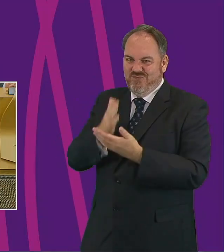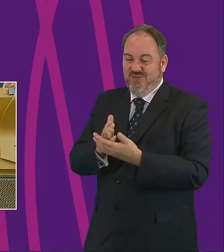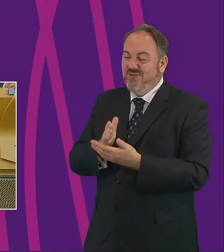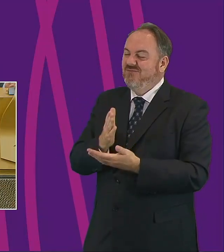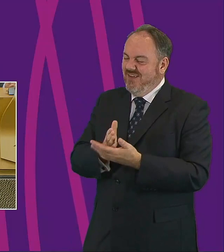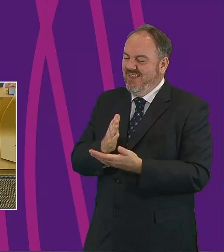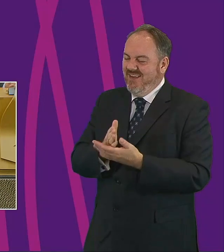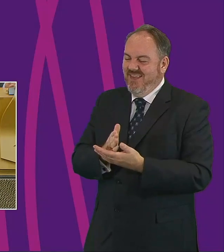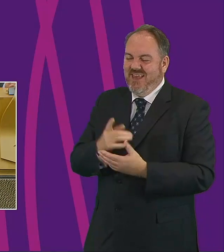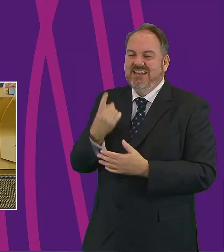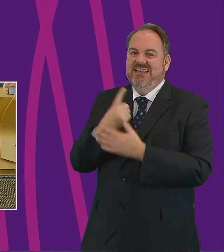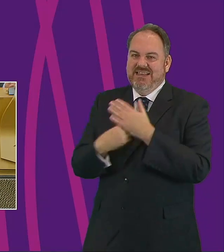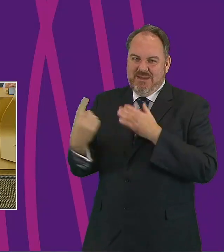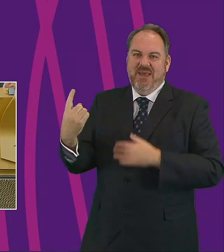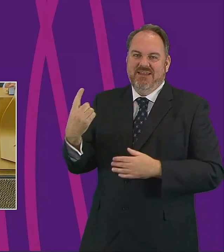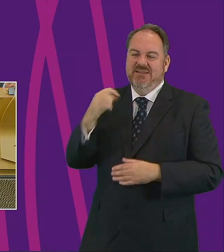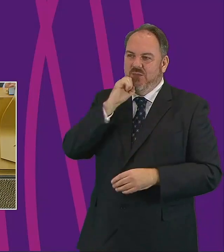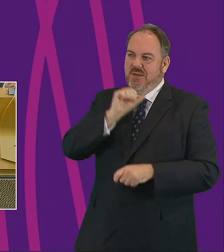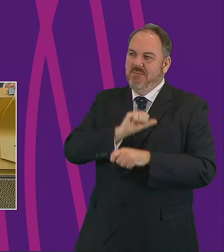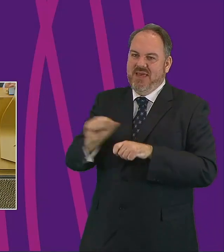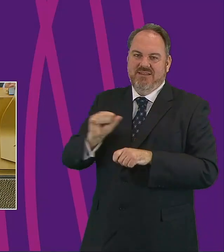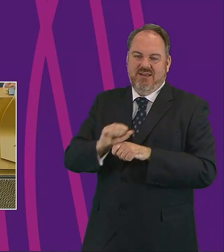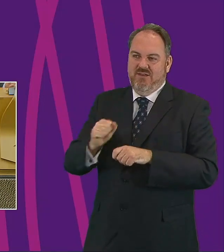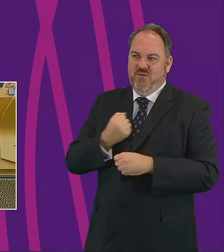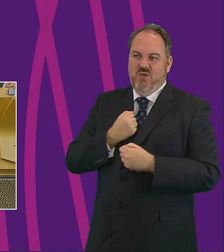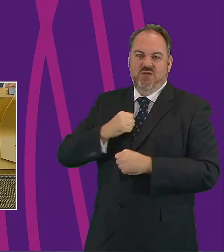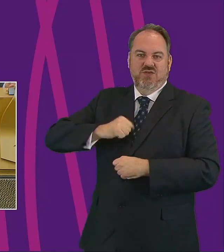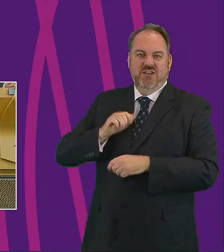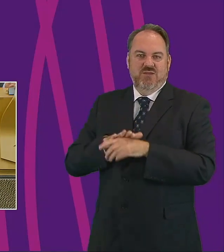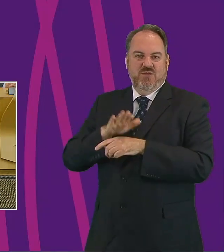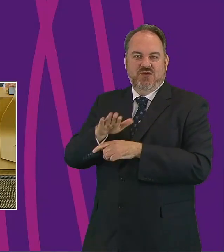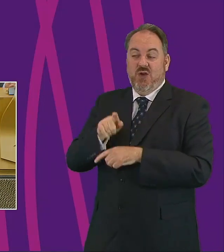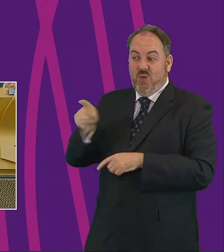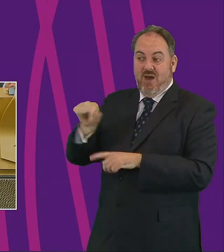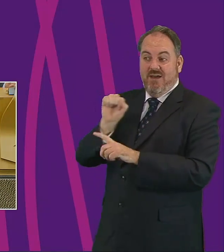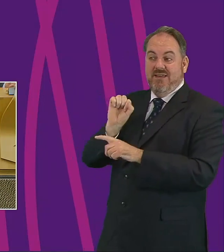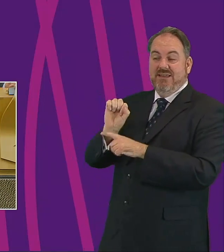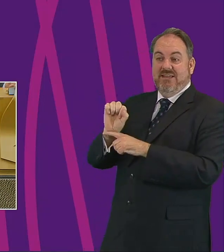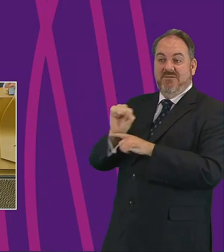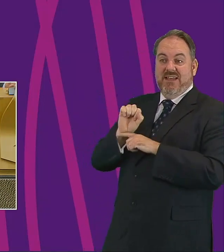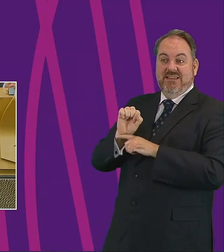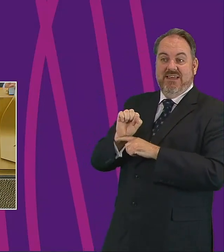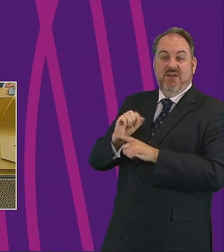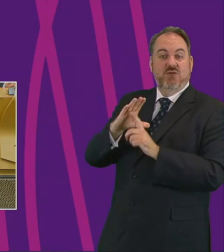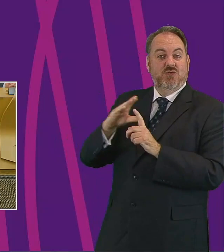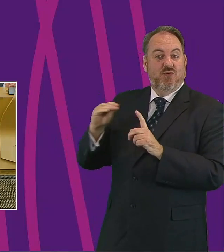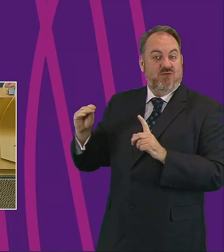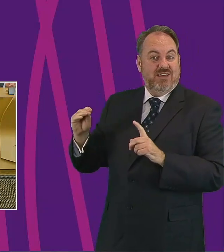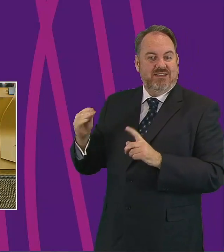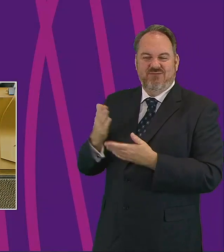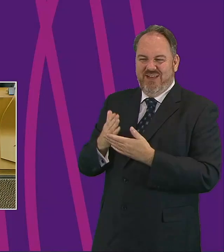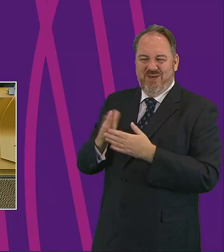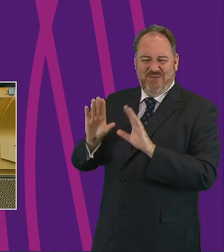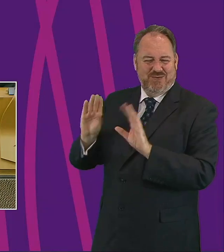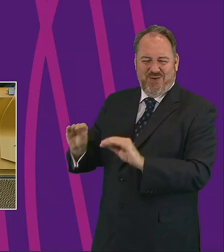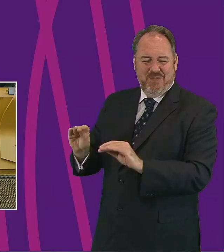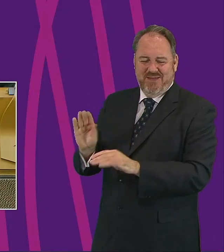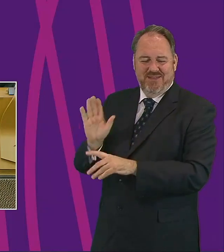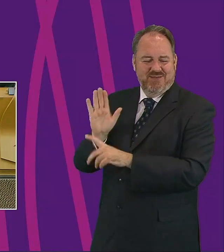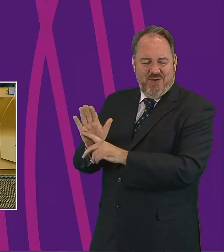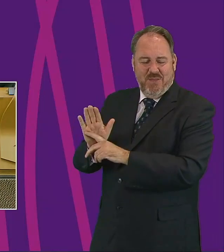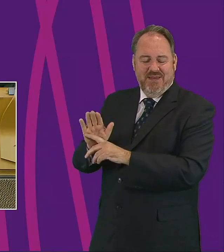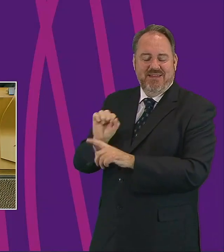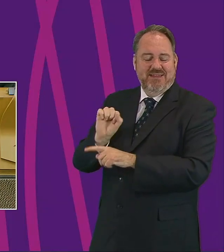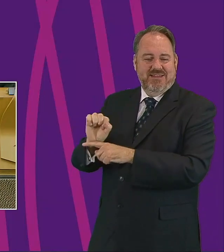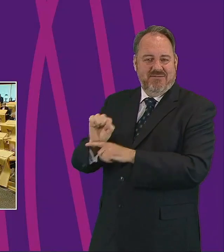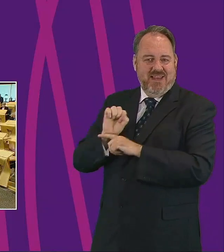wakes up to that and stops defending continued Tory governments taking decisions about Scotland, the better for all of us, and probably the better for